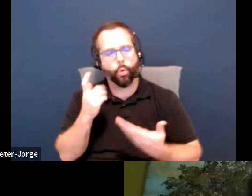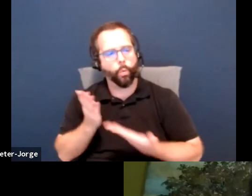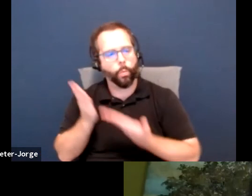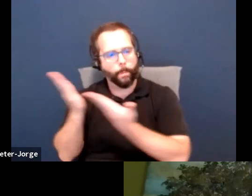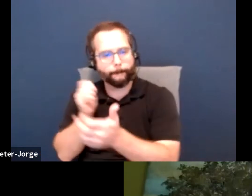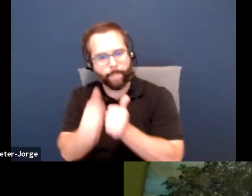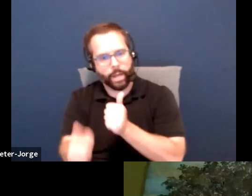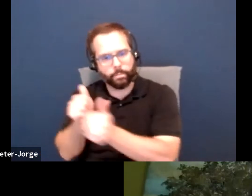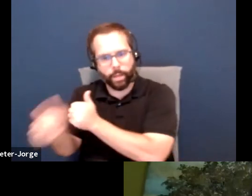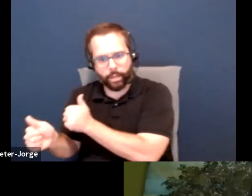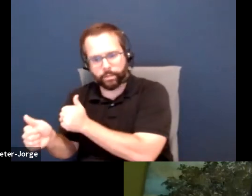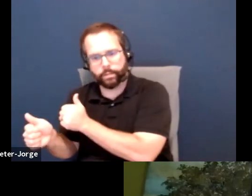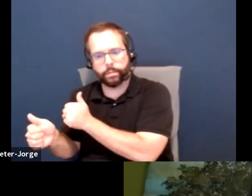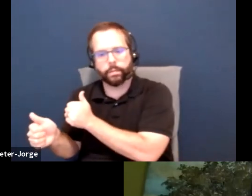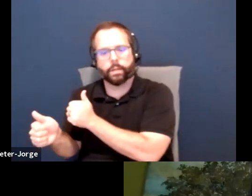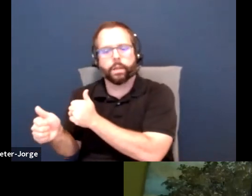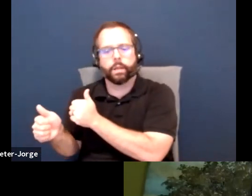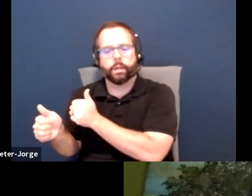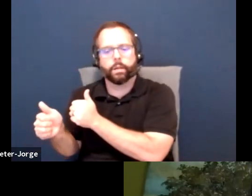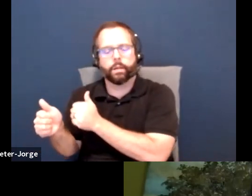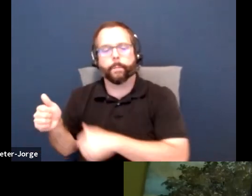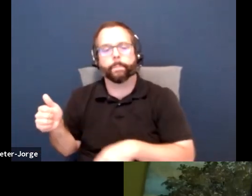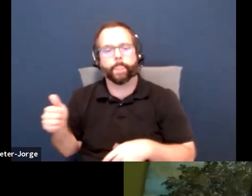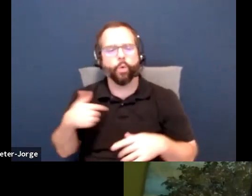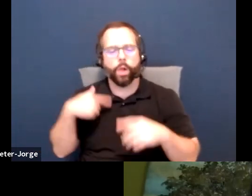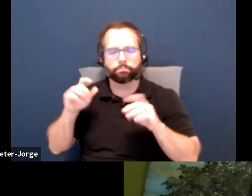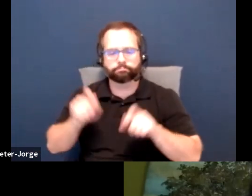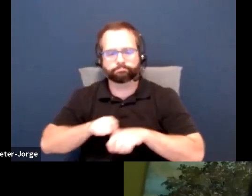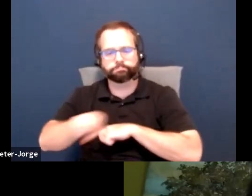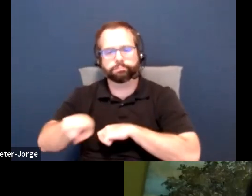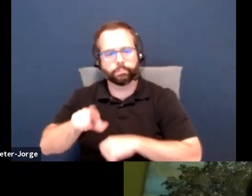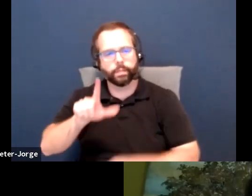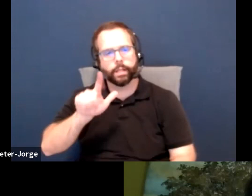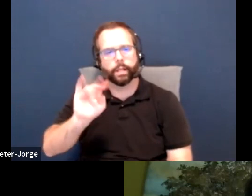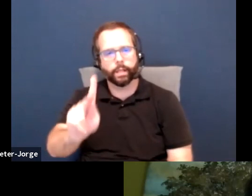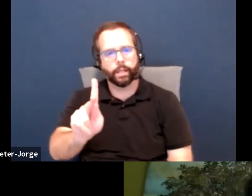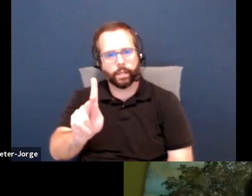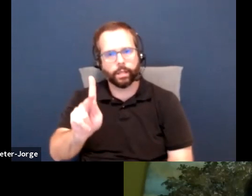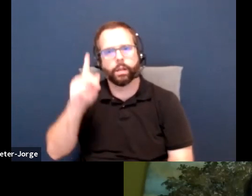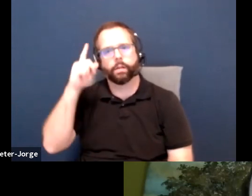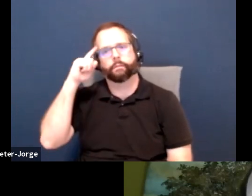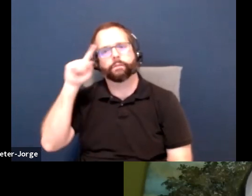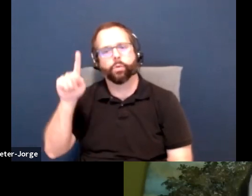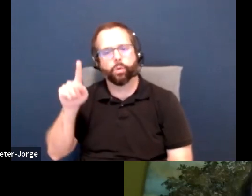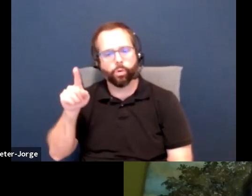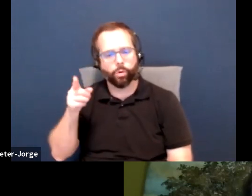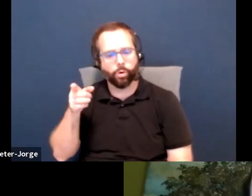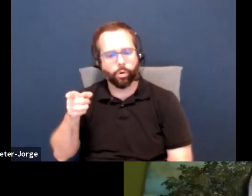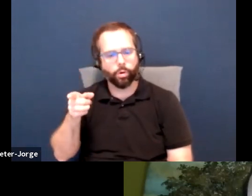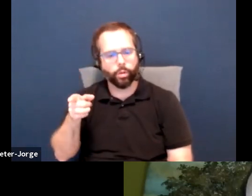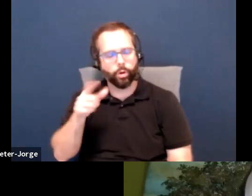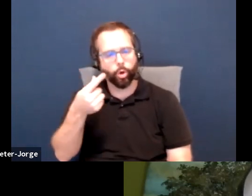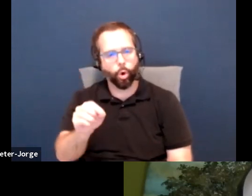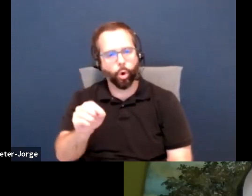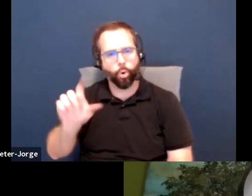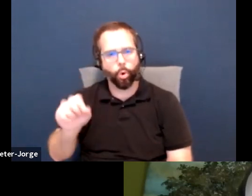bills into the chat. We have a website specifically for the Go logo in our state.